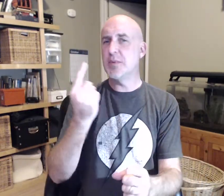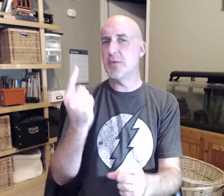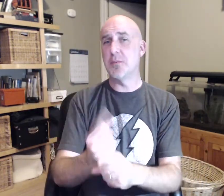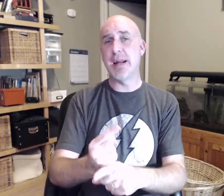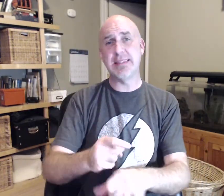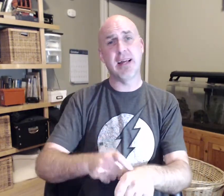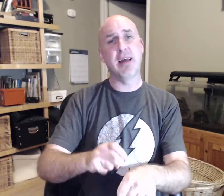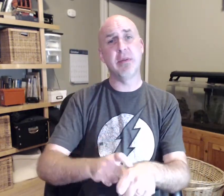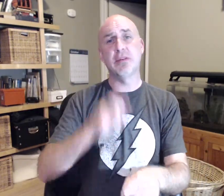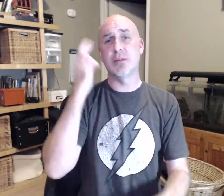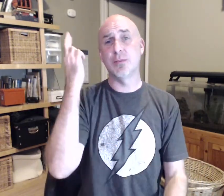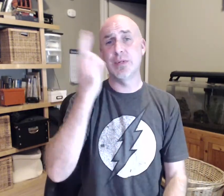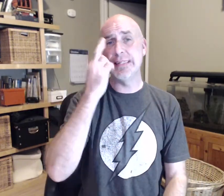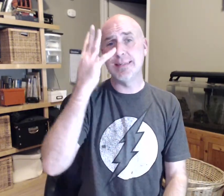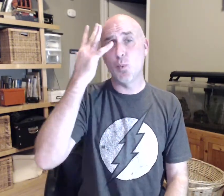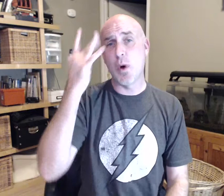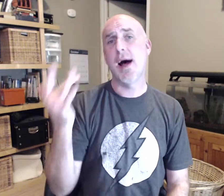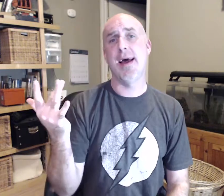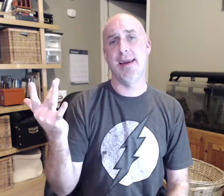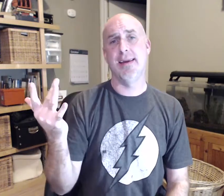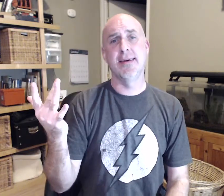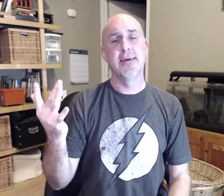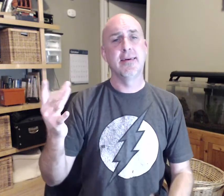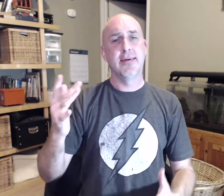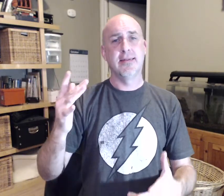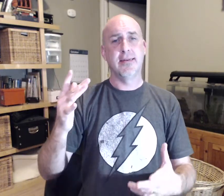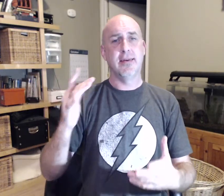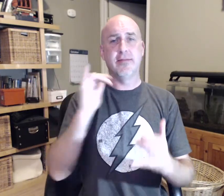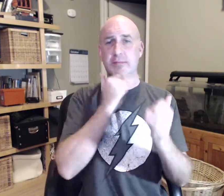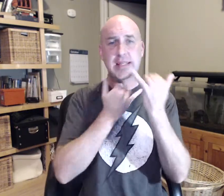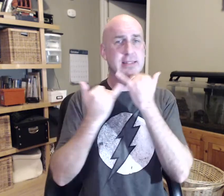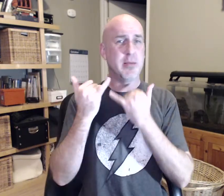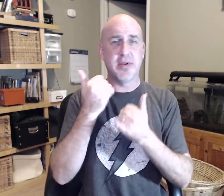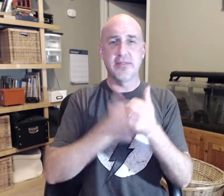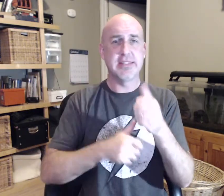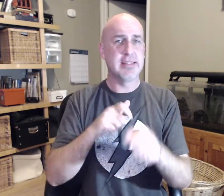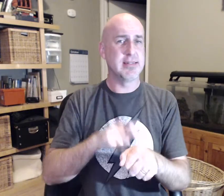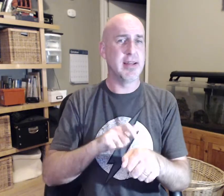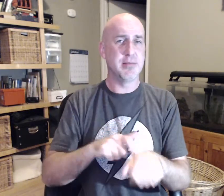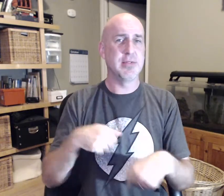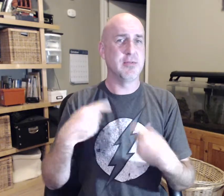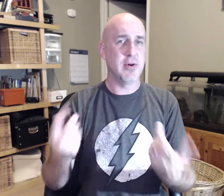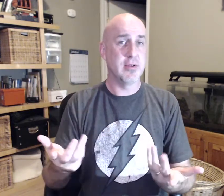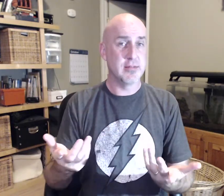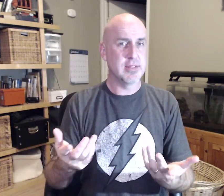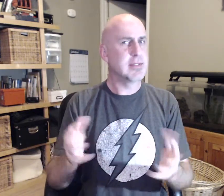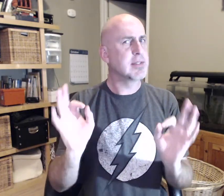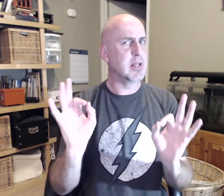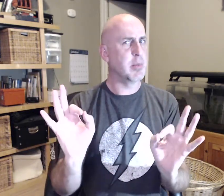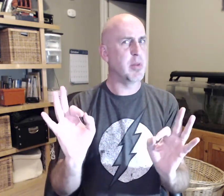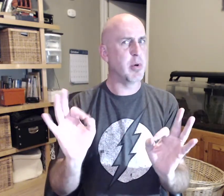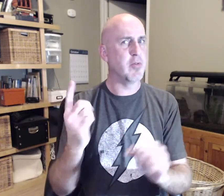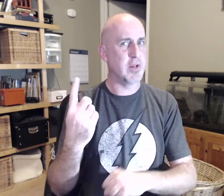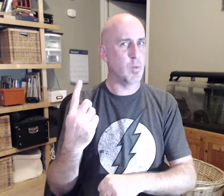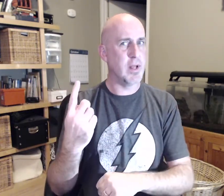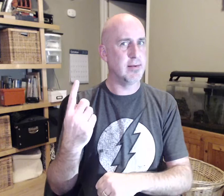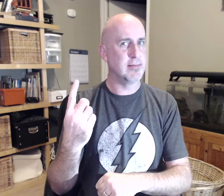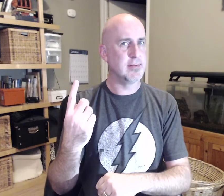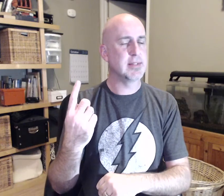the right time, and there's a reason why that I've messed up every single time so far, because this is going to be the perfect one. It's going to